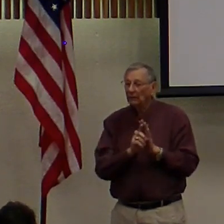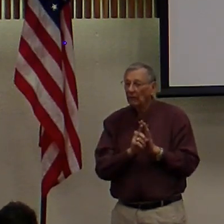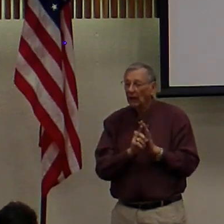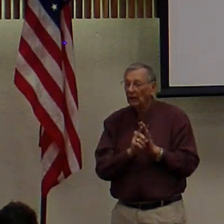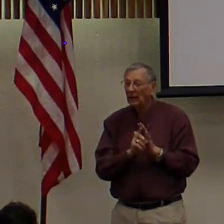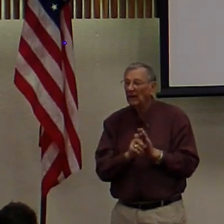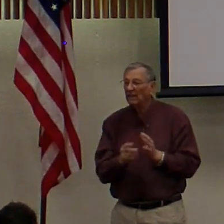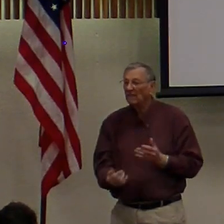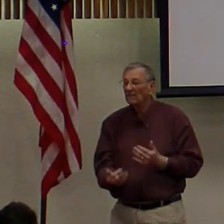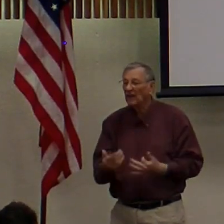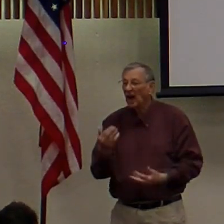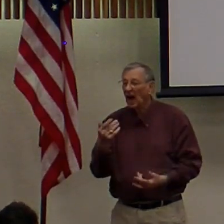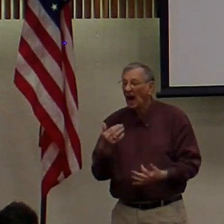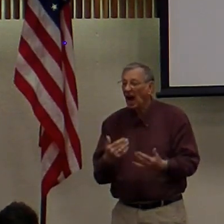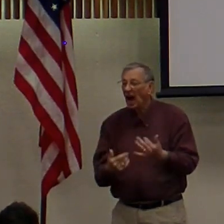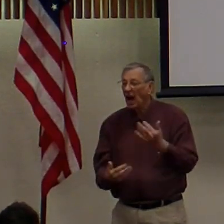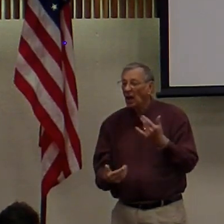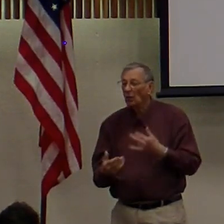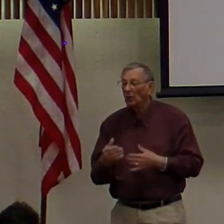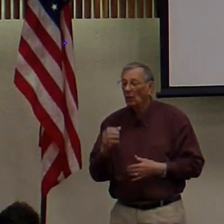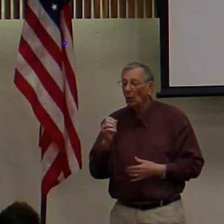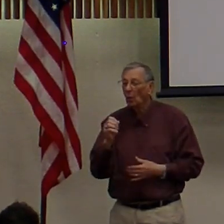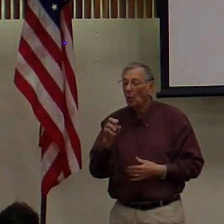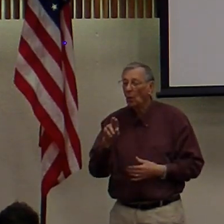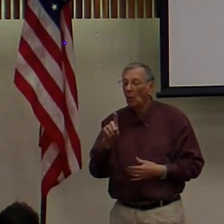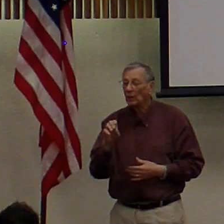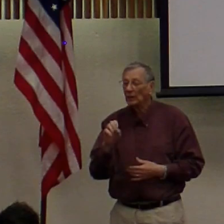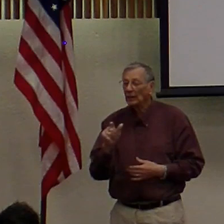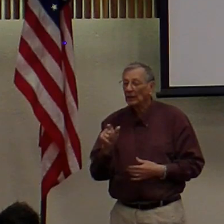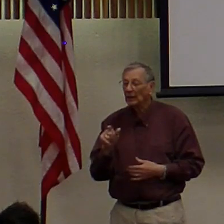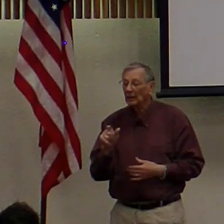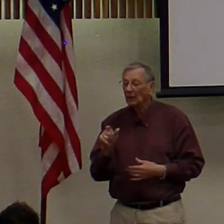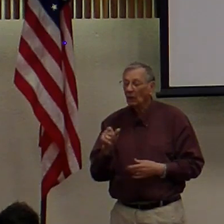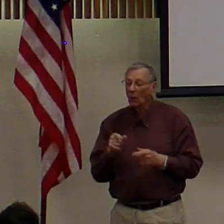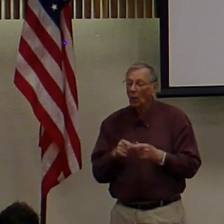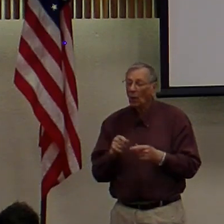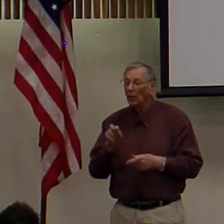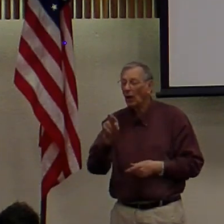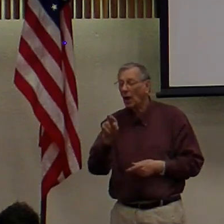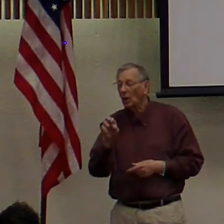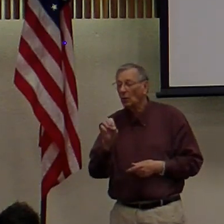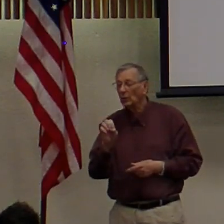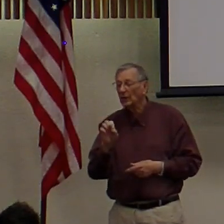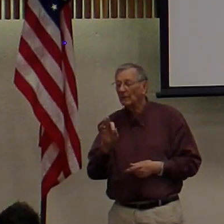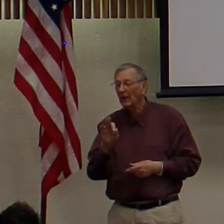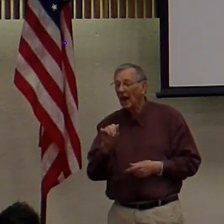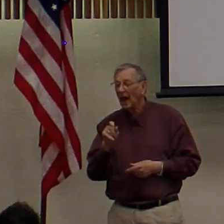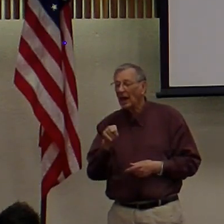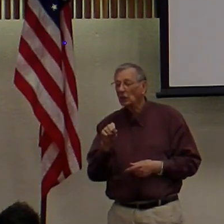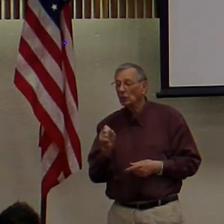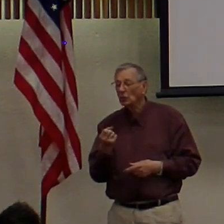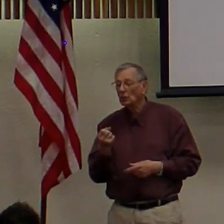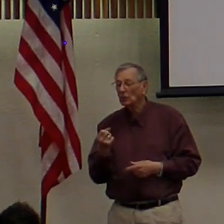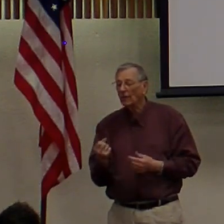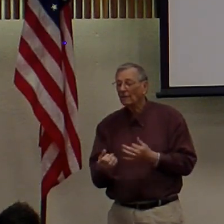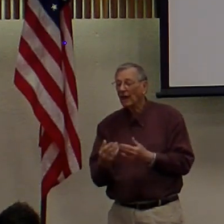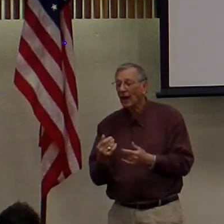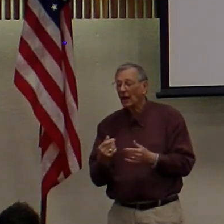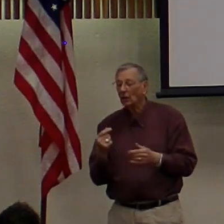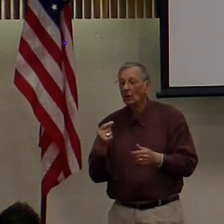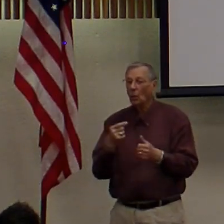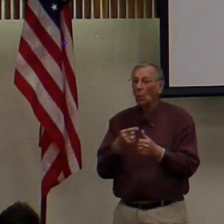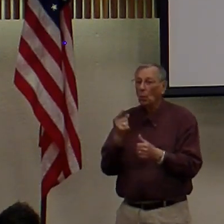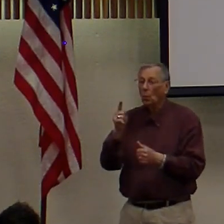the fiery ordeal, or the refiner's fire. If you look back at chapter 1 and verse